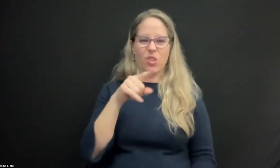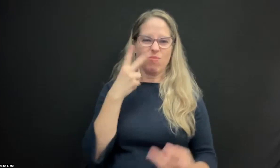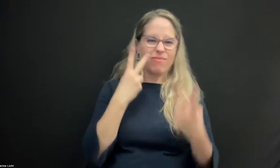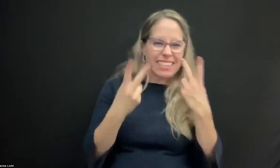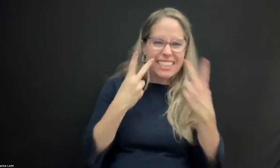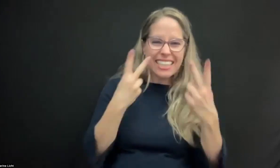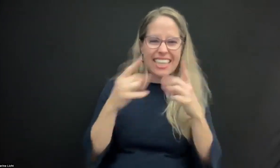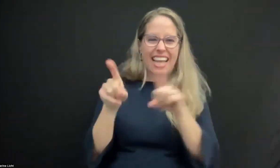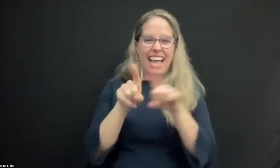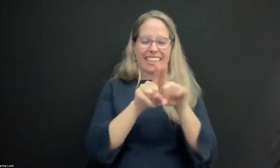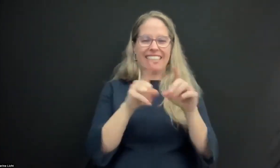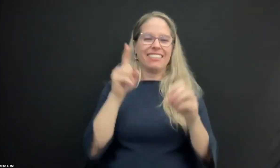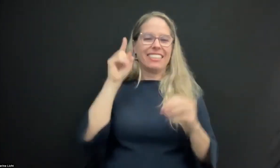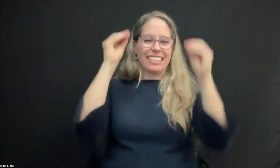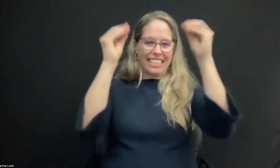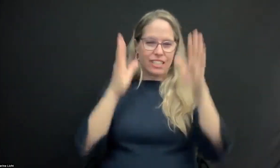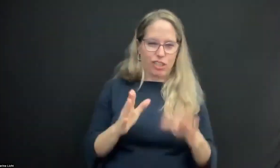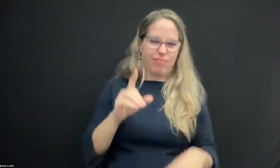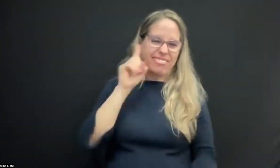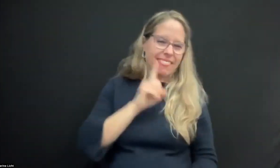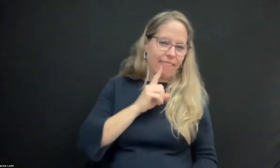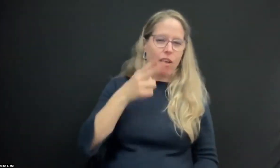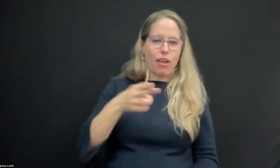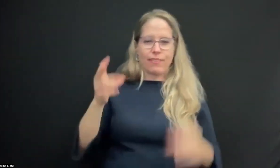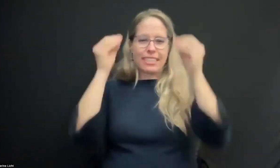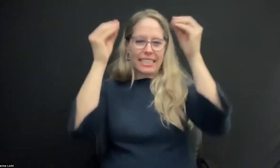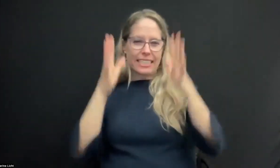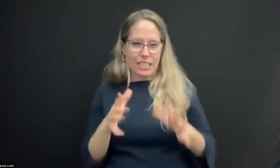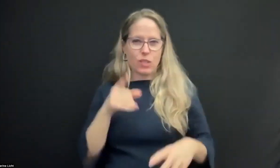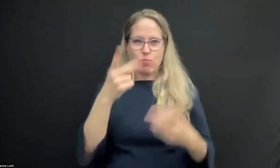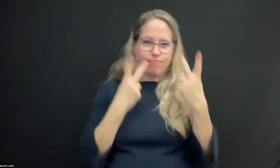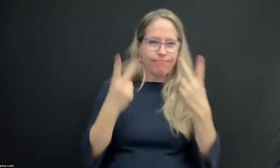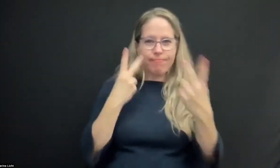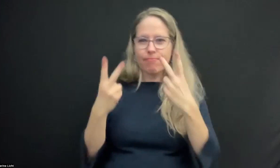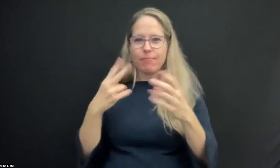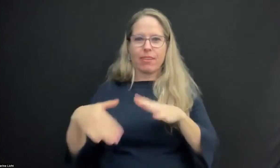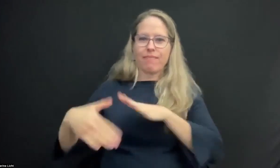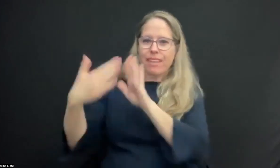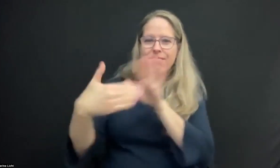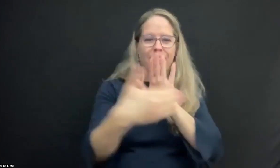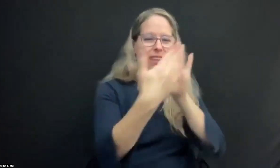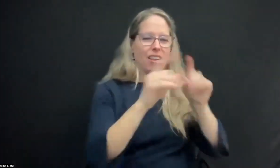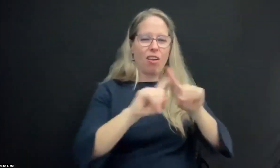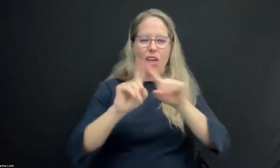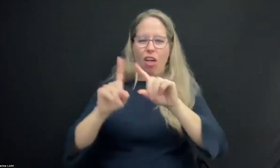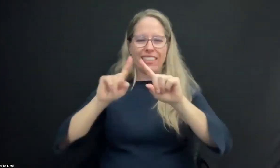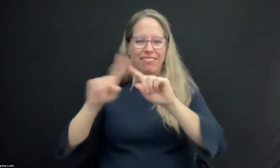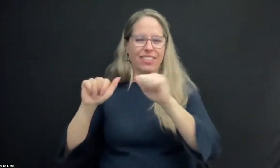This is Trina. So all that you saw as a teacher and all those situations